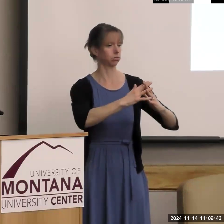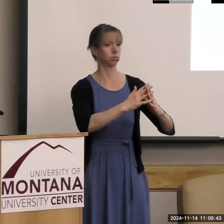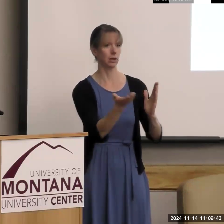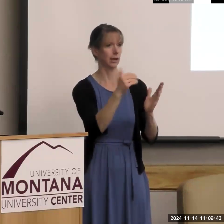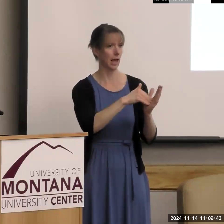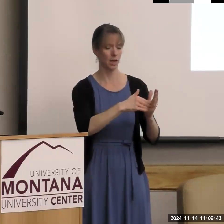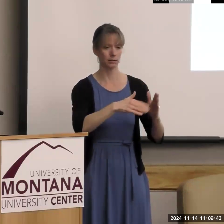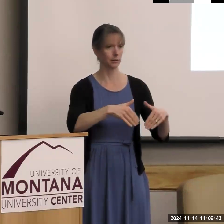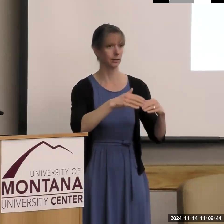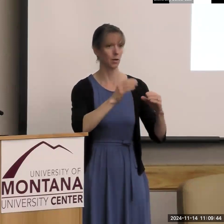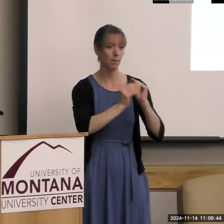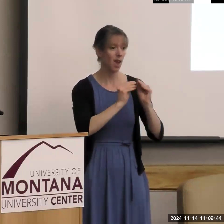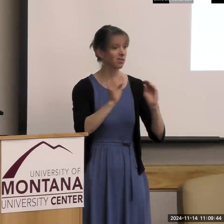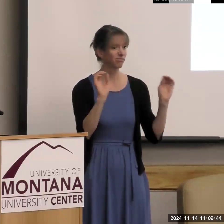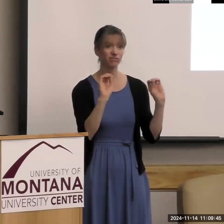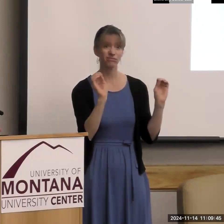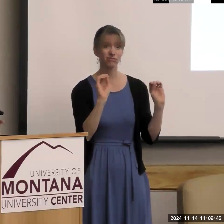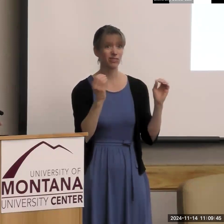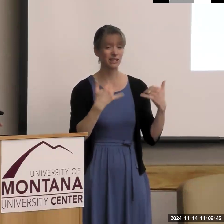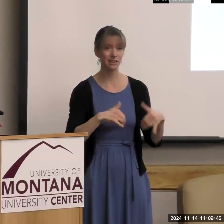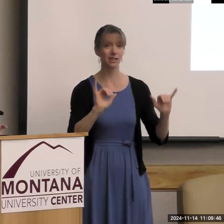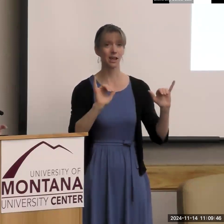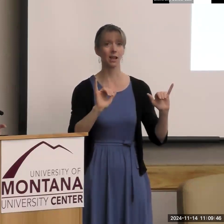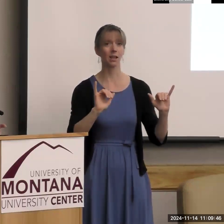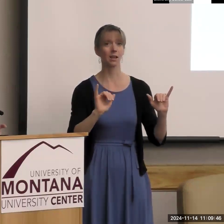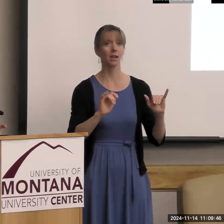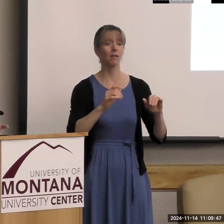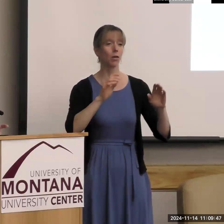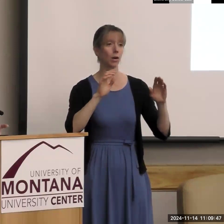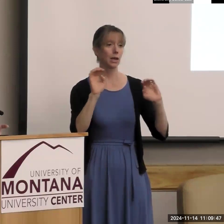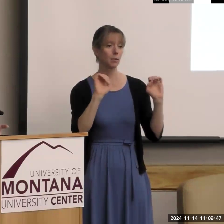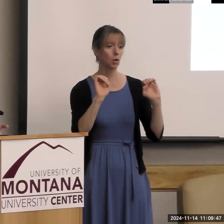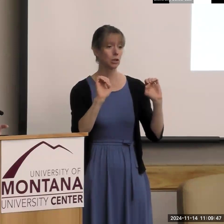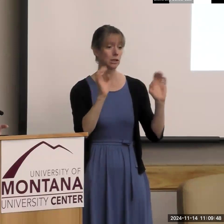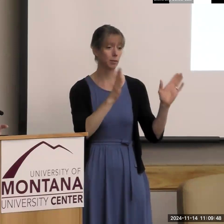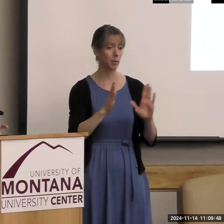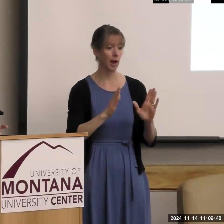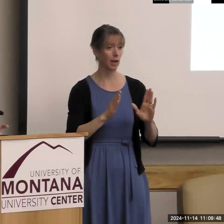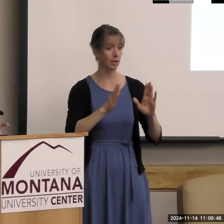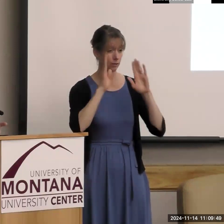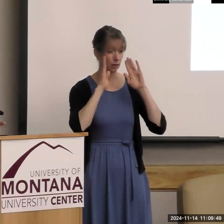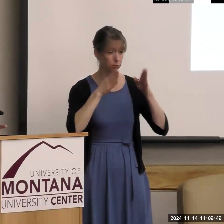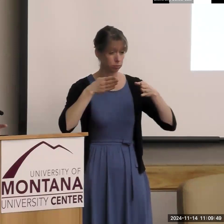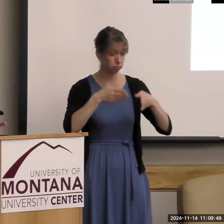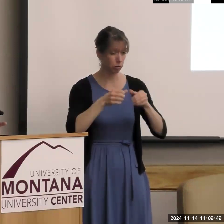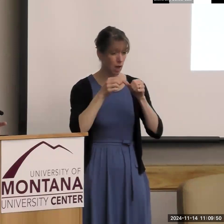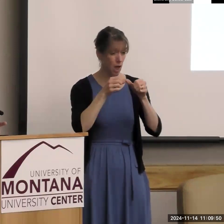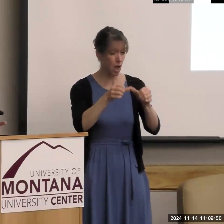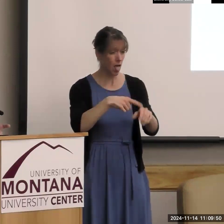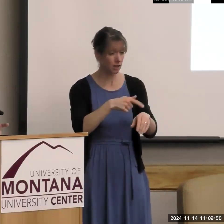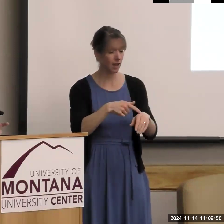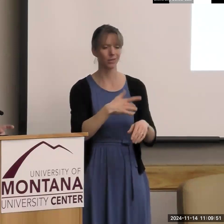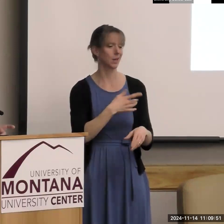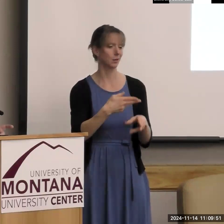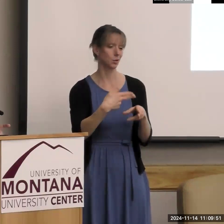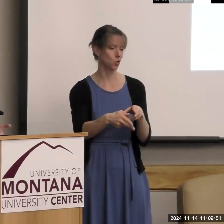serviced yet, repaired yet. The attention span for emergency preparedness is very short. And so I think that we give